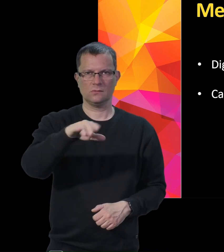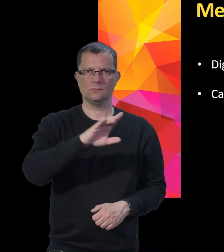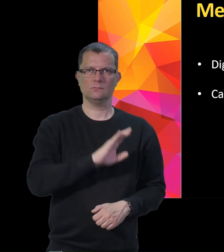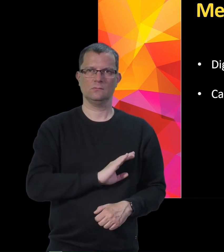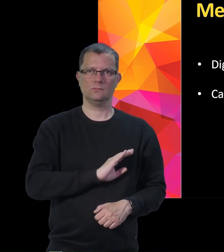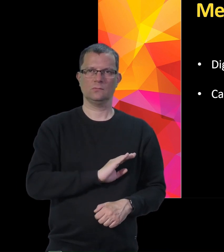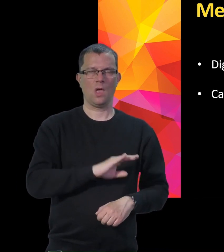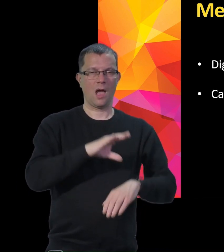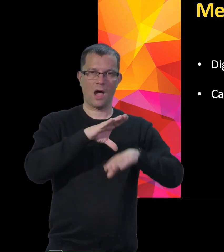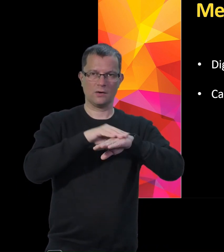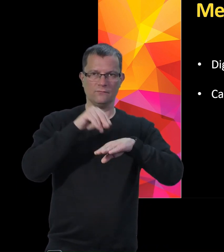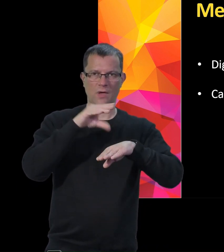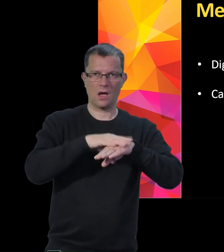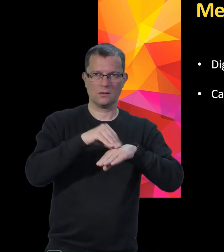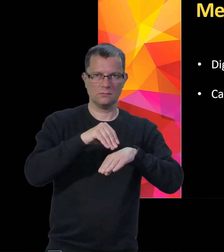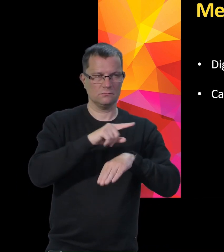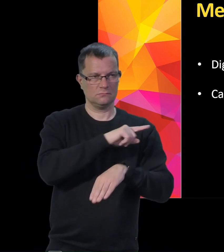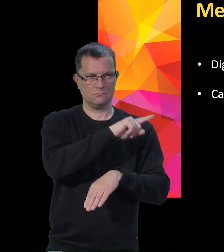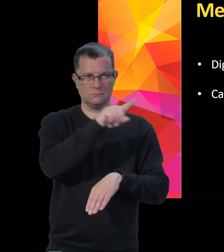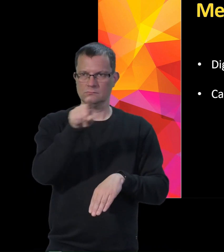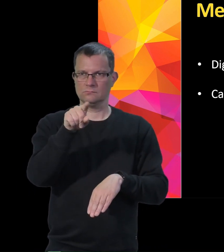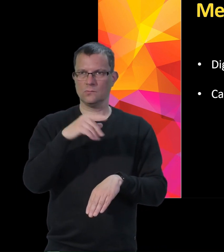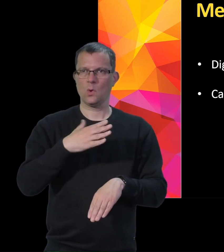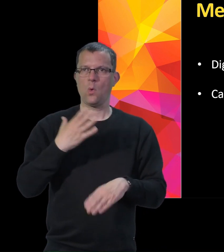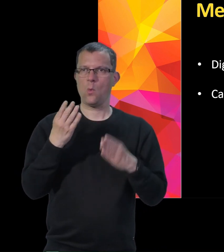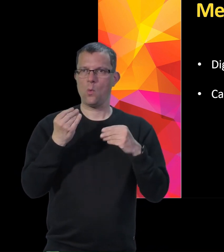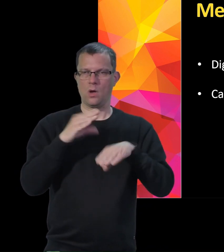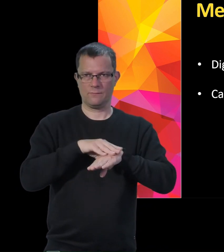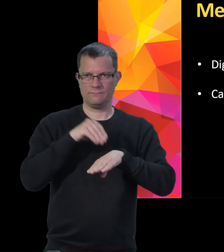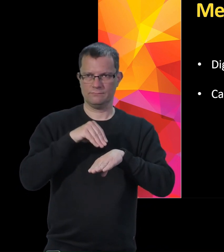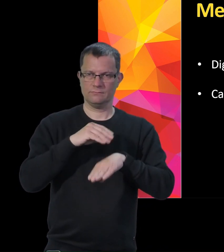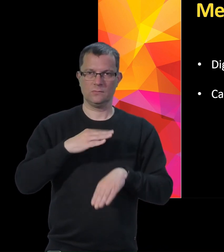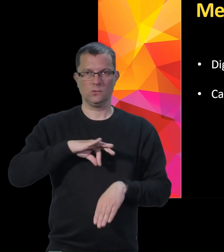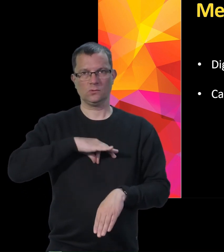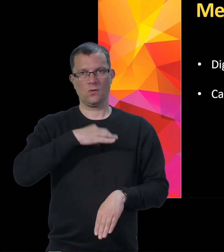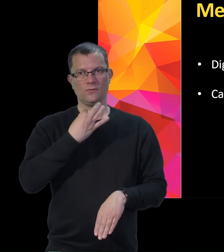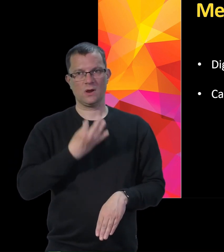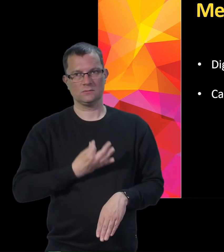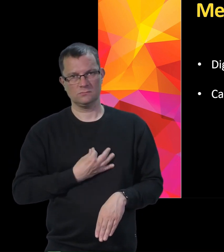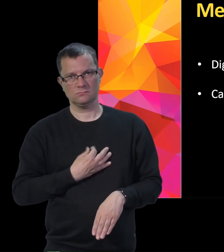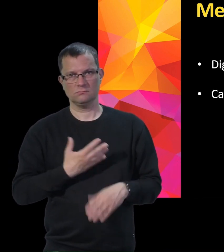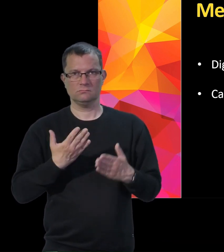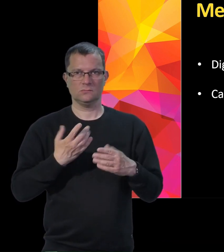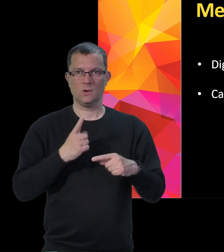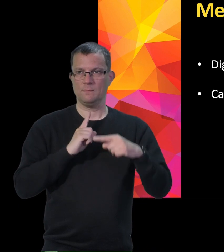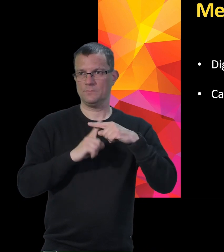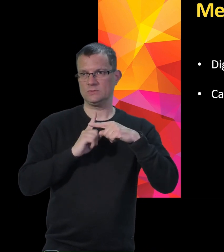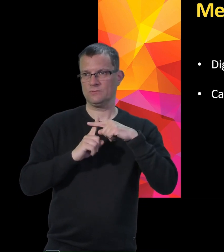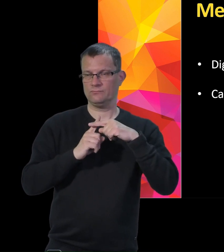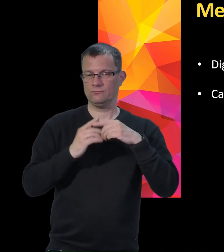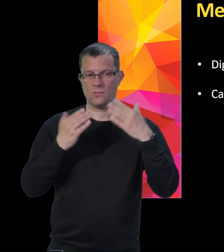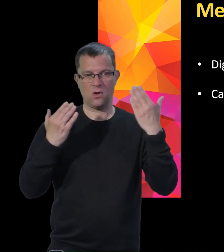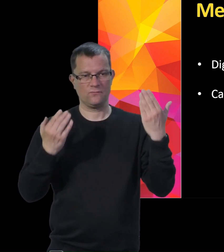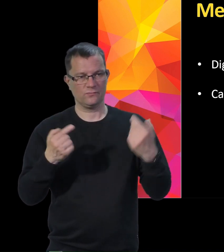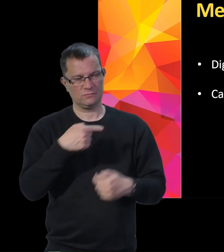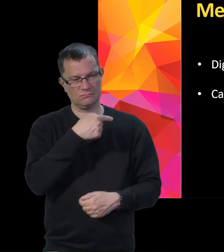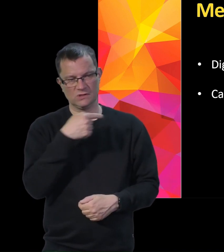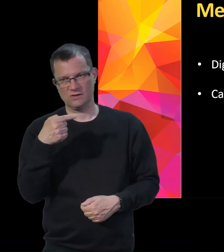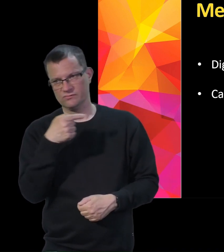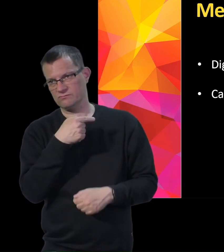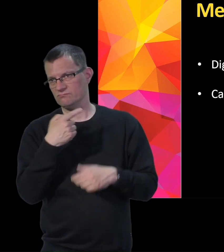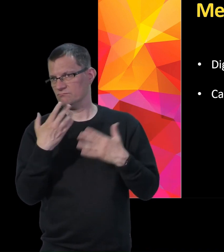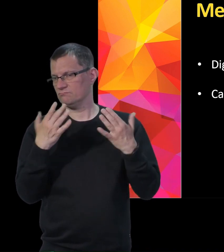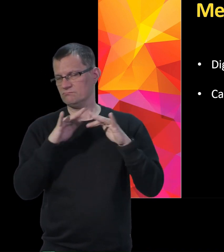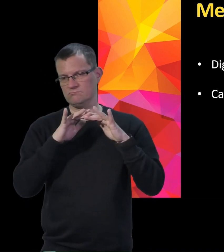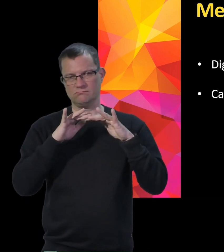We then asked how satisfied people were with their assistive products and about positive and negative